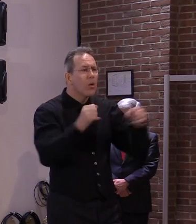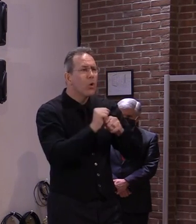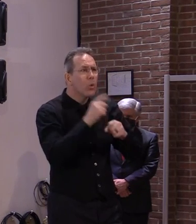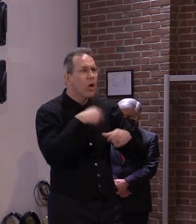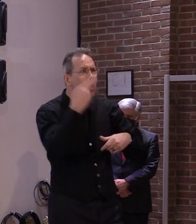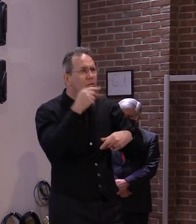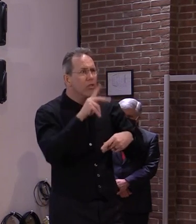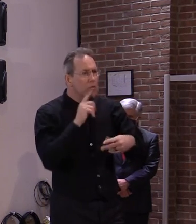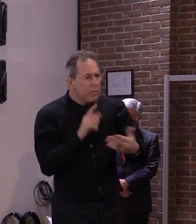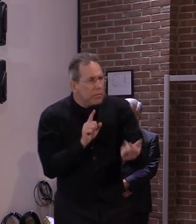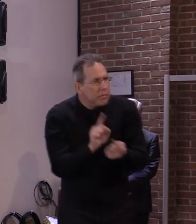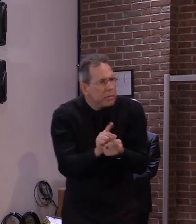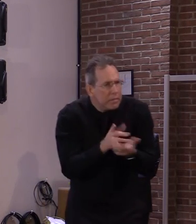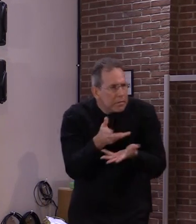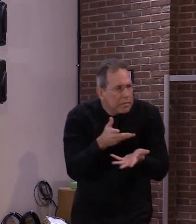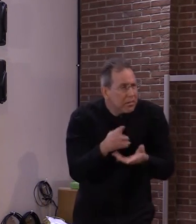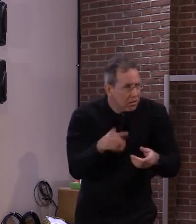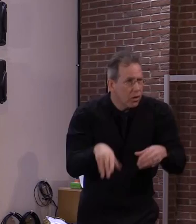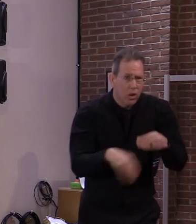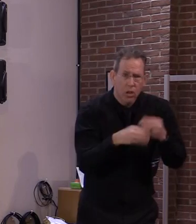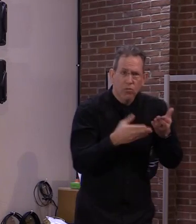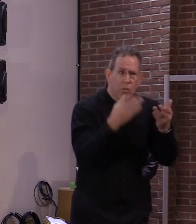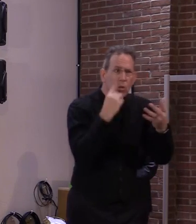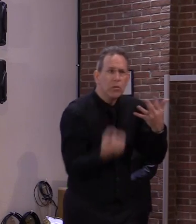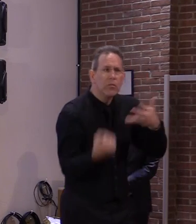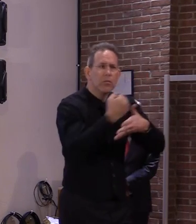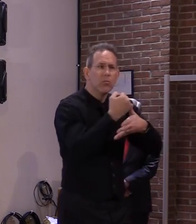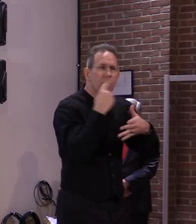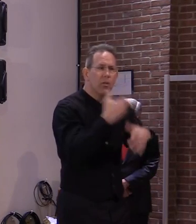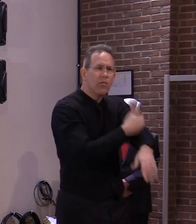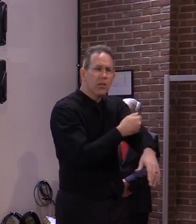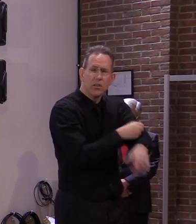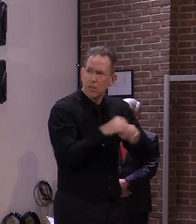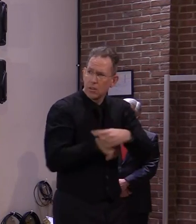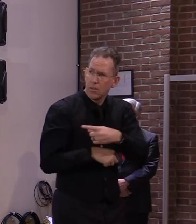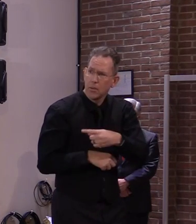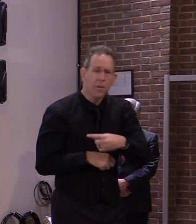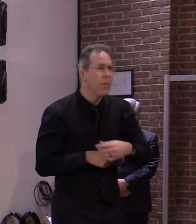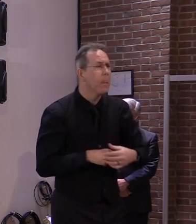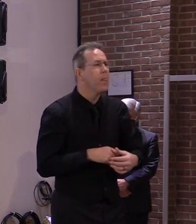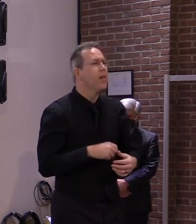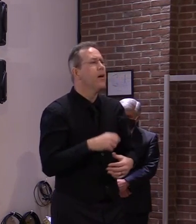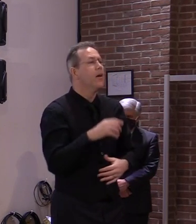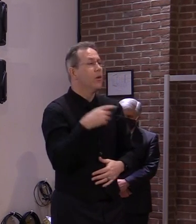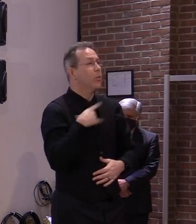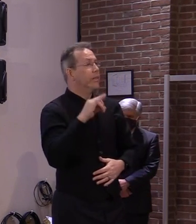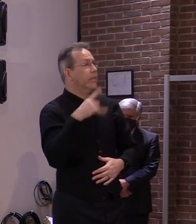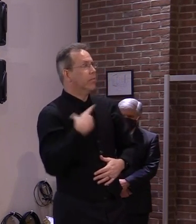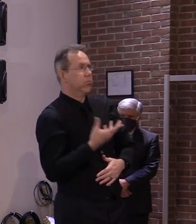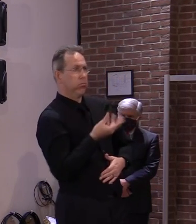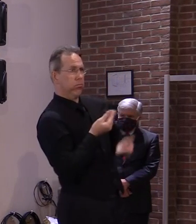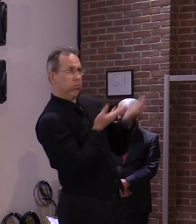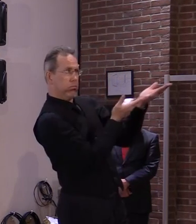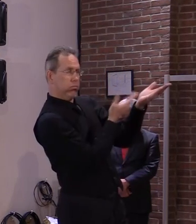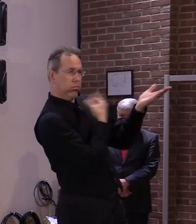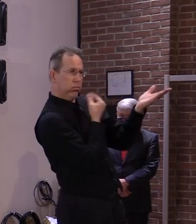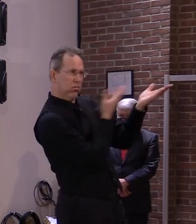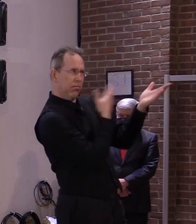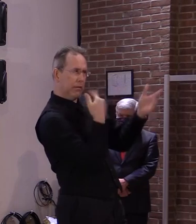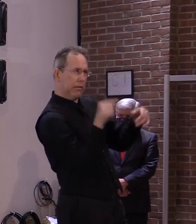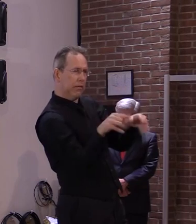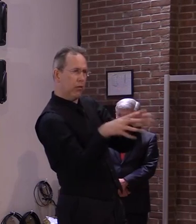True. And as the governor said, we're taking that under advisement every day. We're discussing what comes after